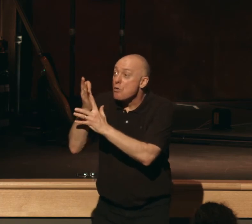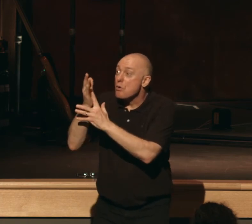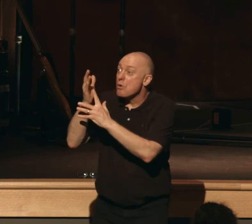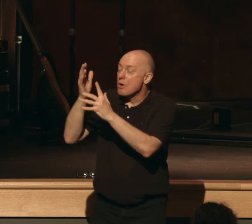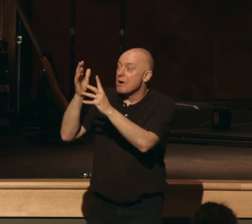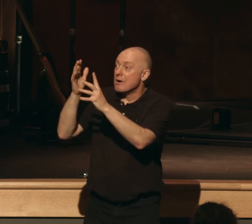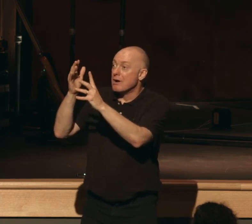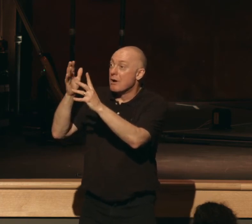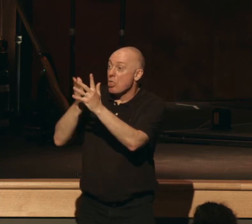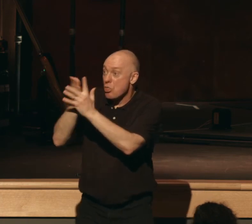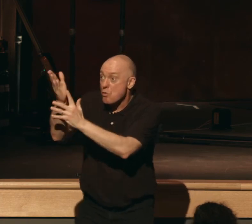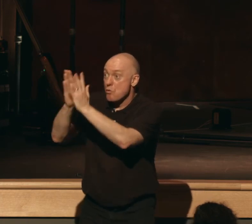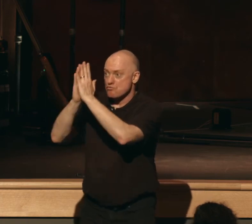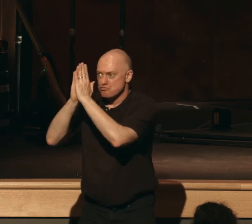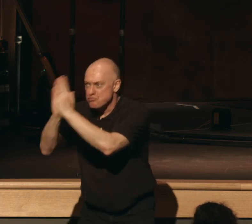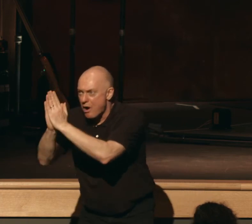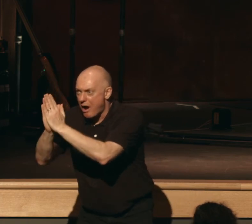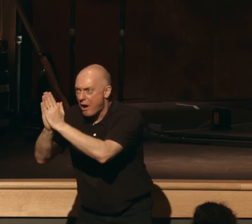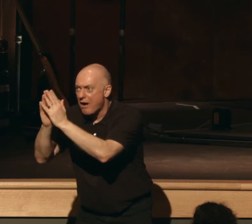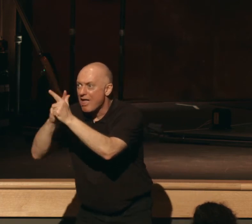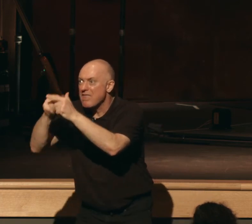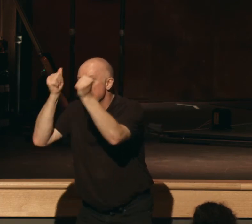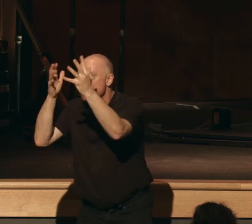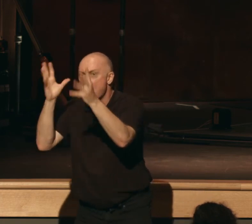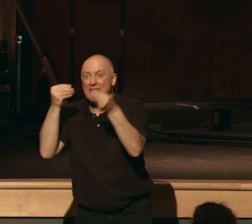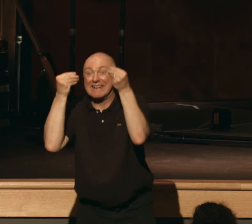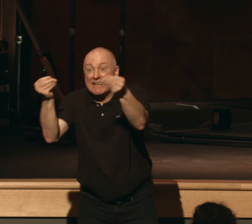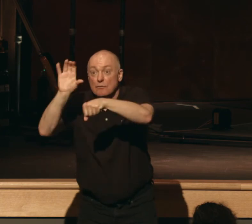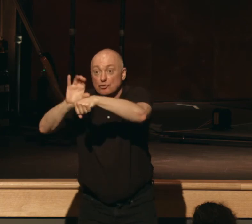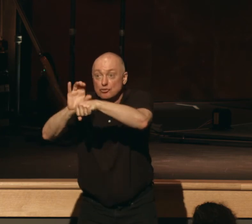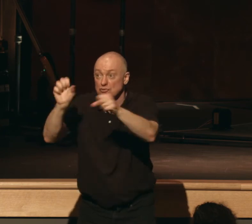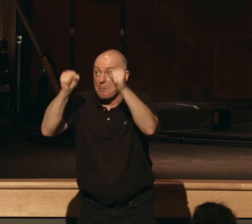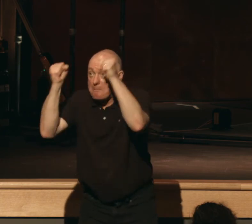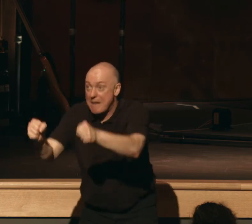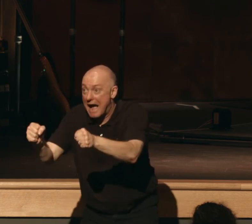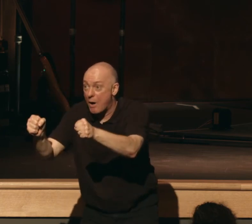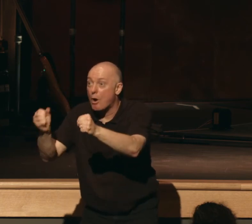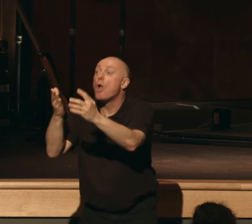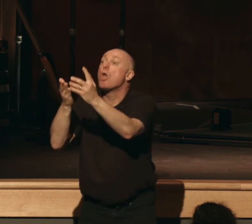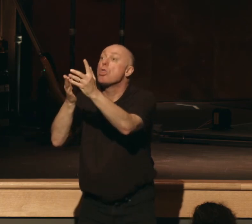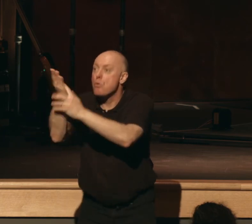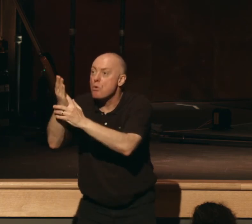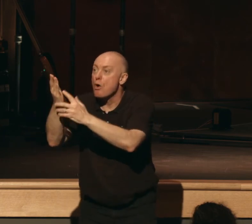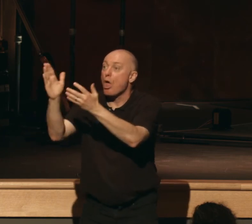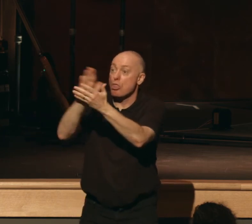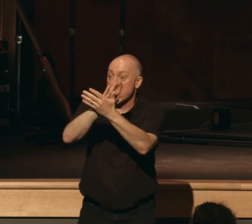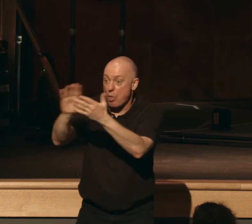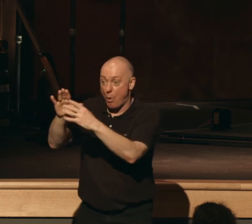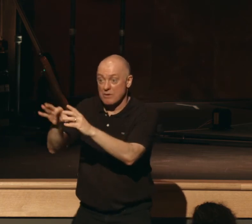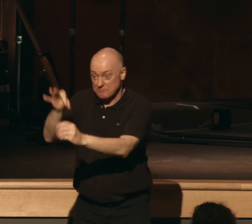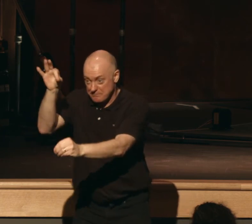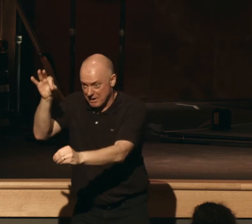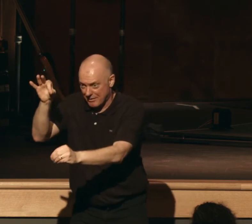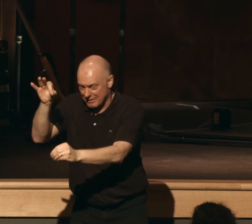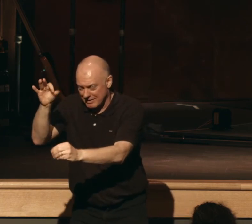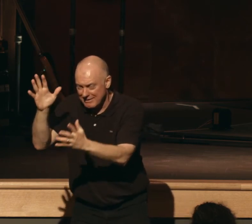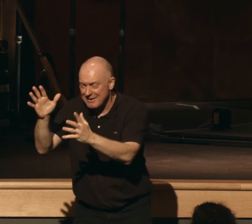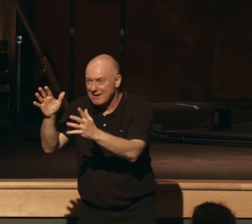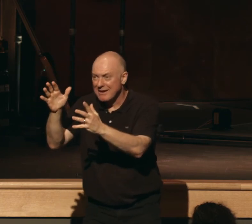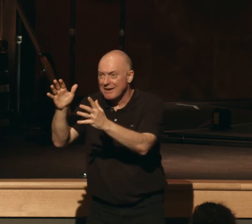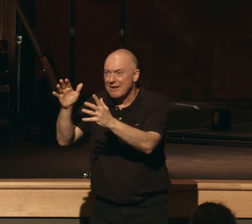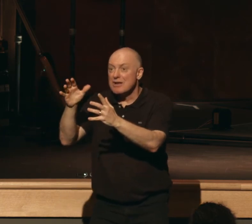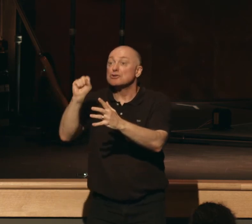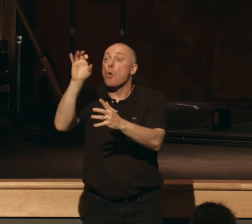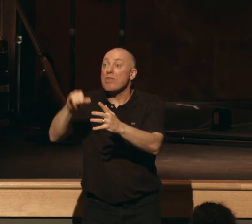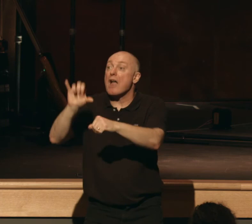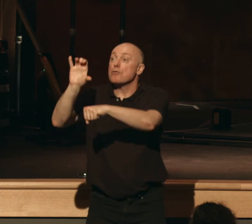power, which is prayer, the Father would give the church power through the source of power, who is the Holy Spirit,